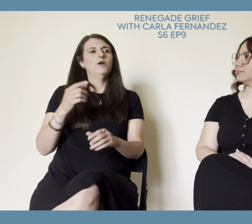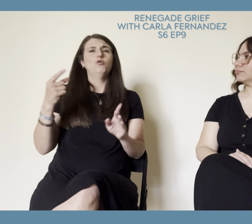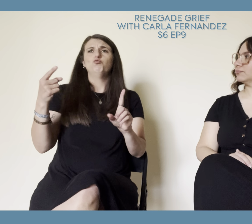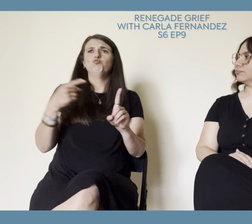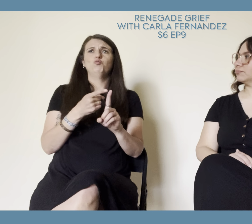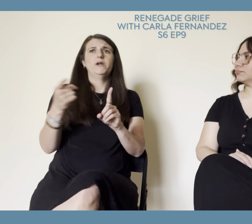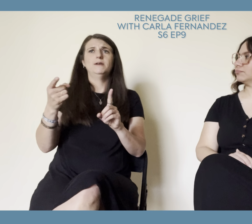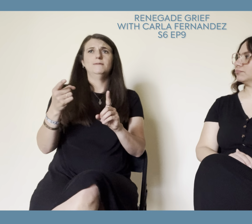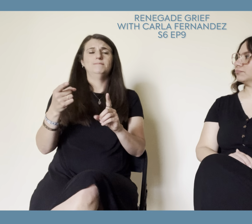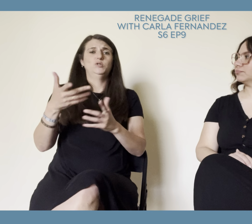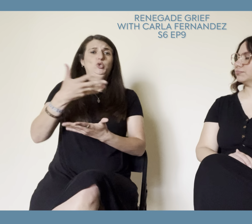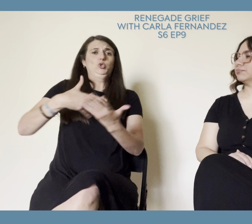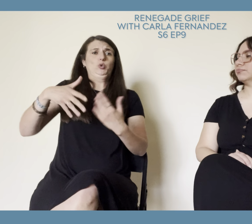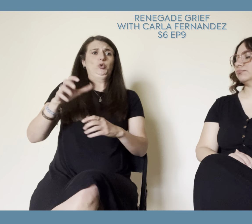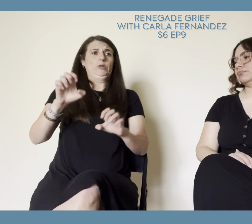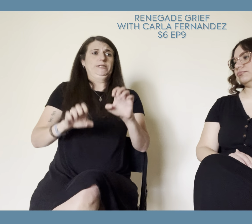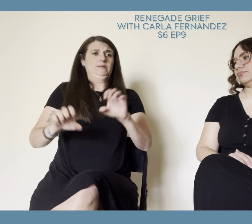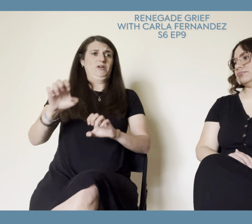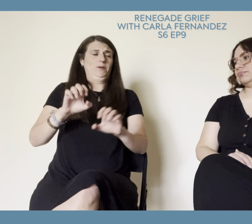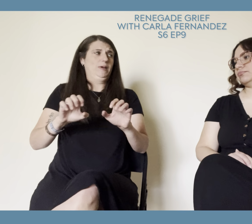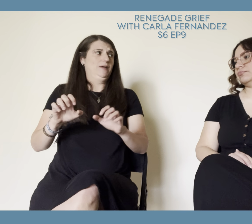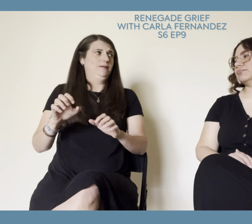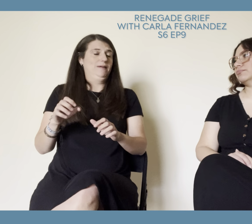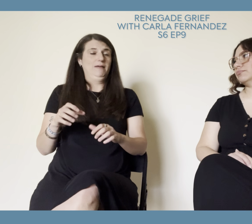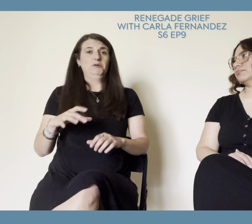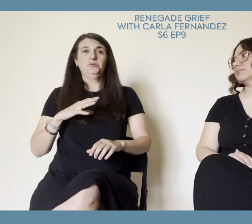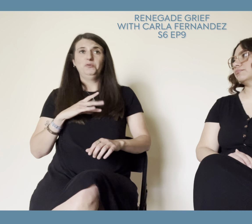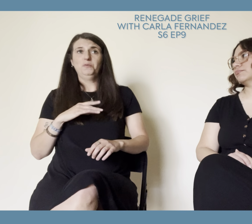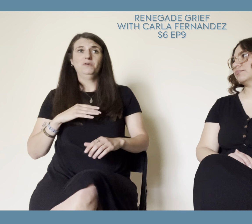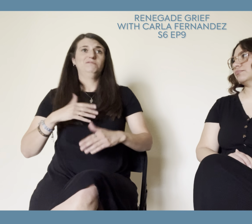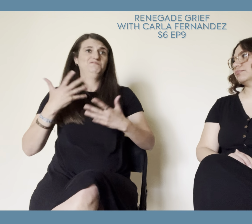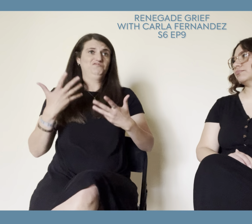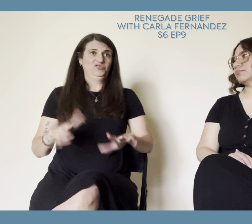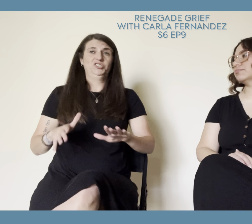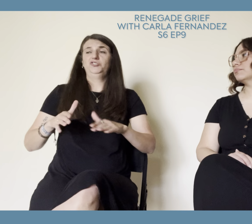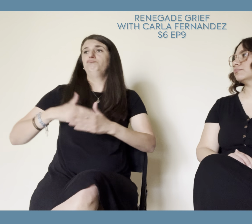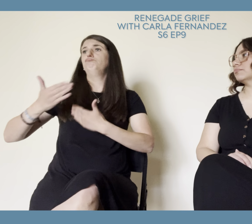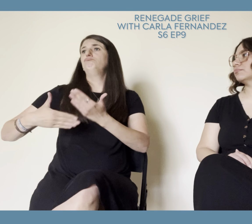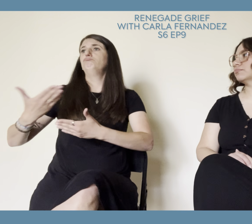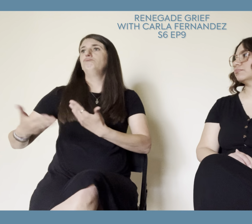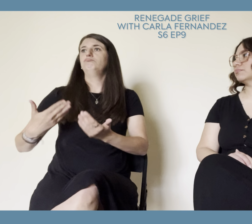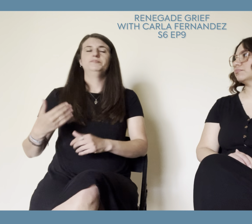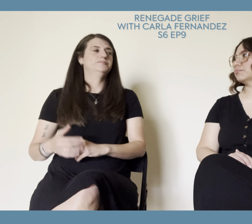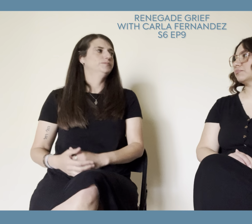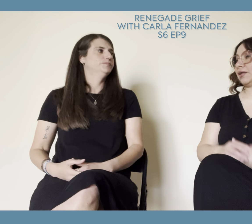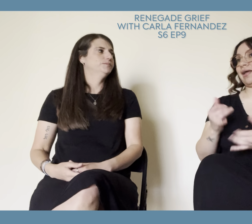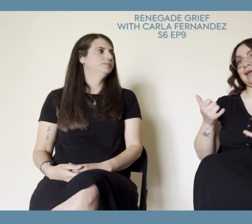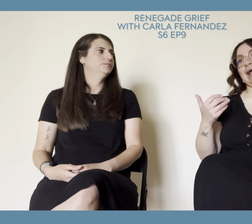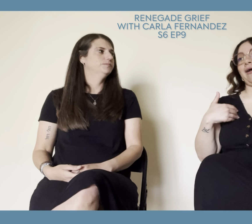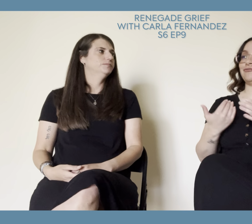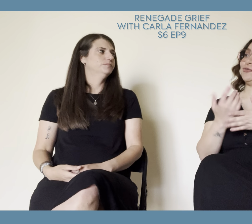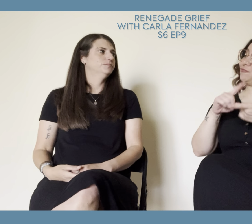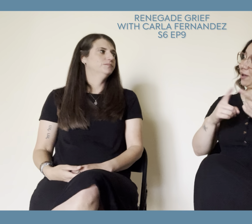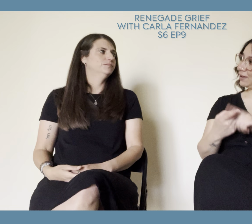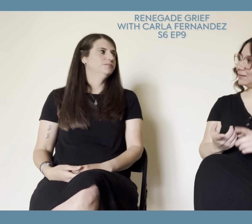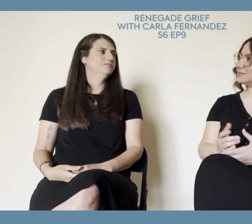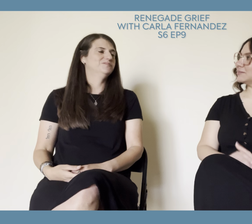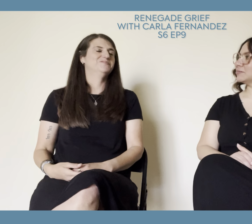experiment that we would do and be like, that was cool, and move on with our lives. And I have new friends. And I had some new friends, and I like got this off my chest, made